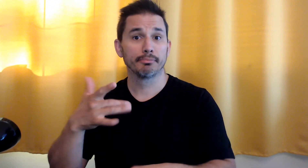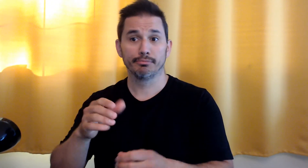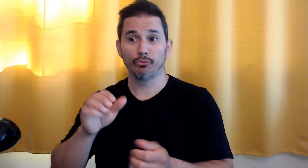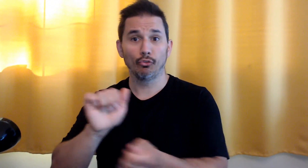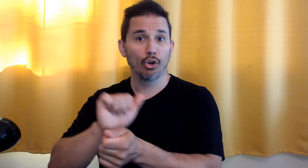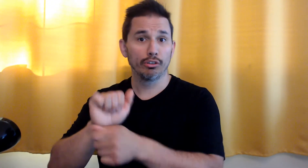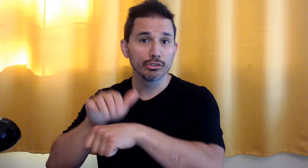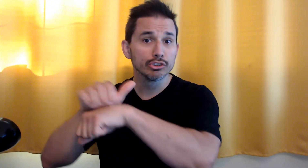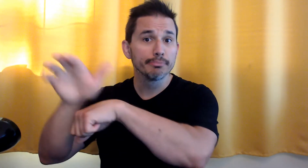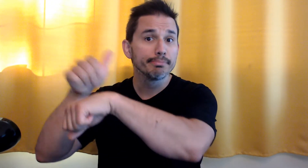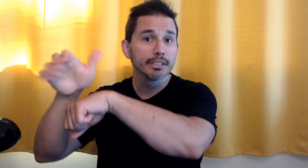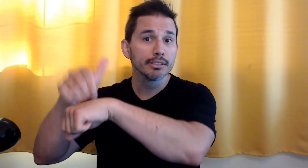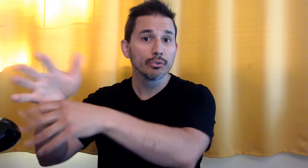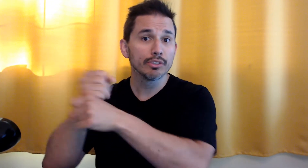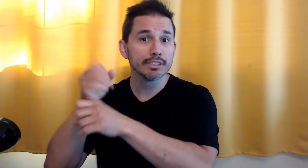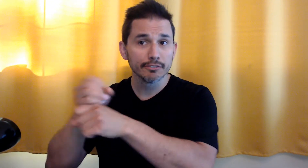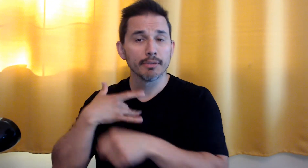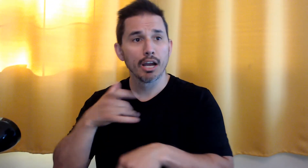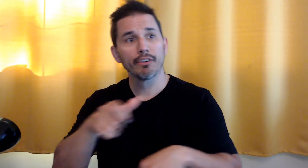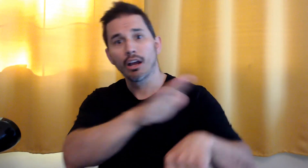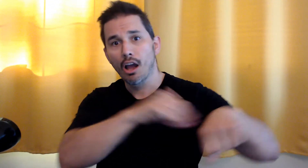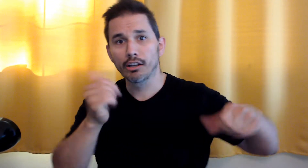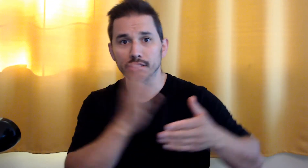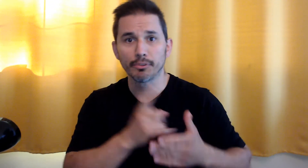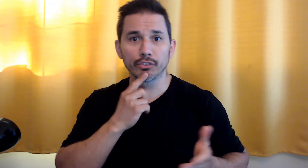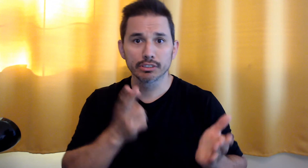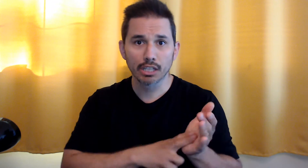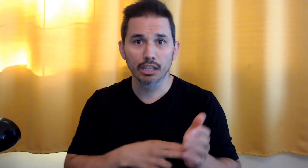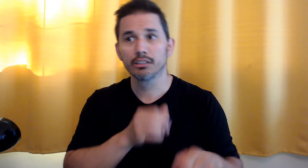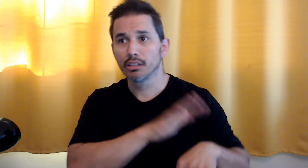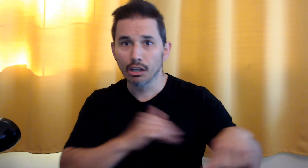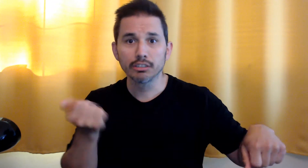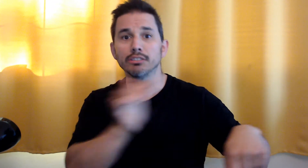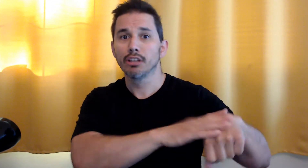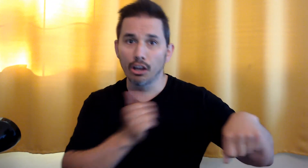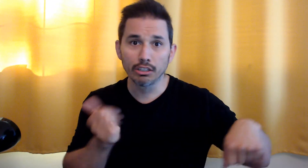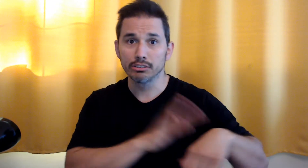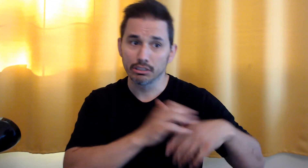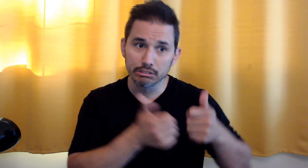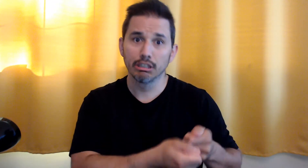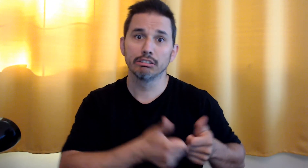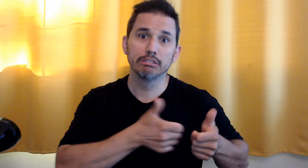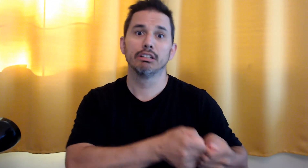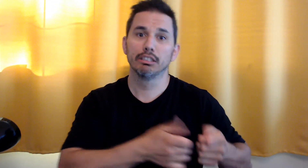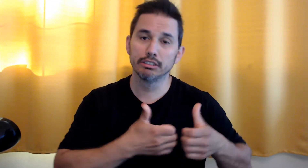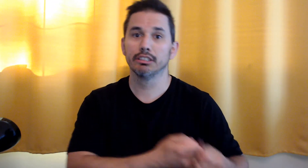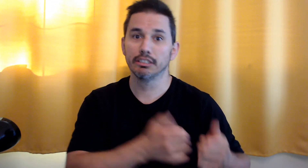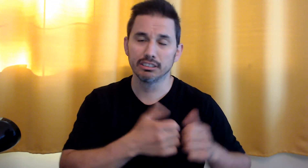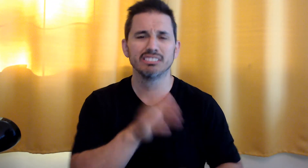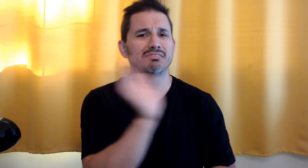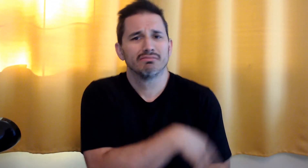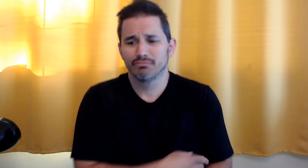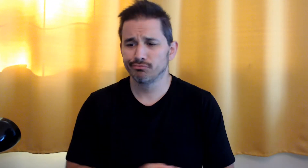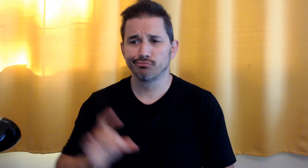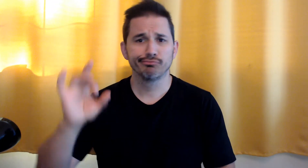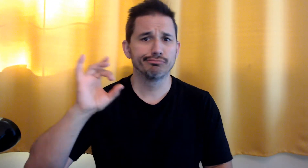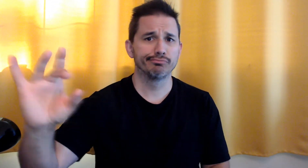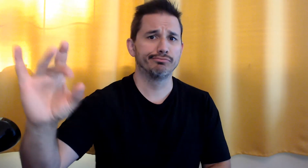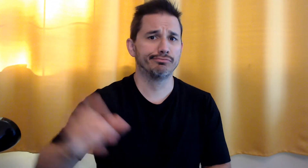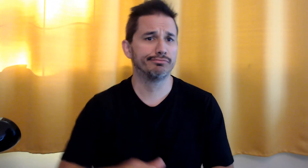And that way you could call someone in without having to type out that message each time. Another example of how you could call for someone to come